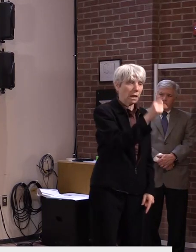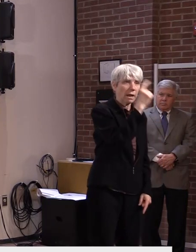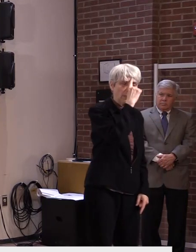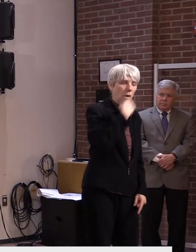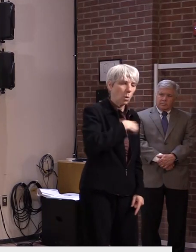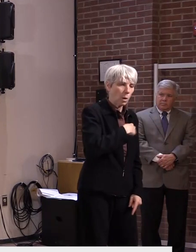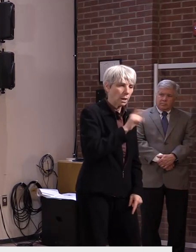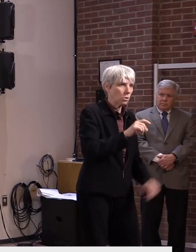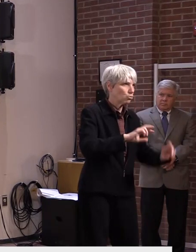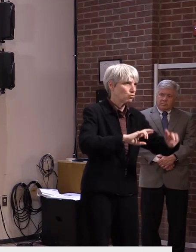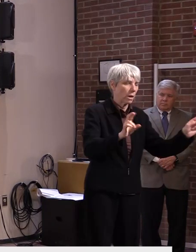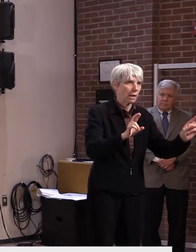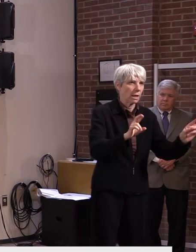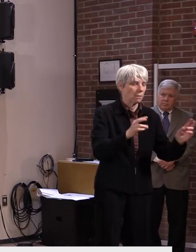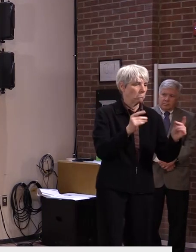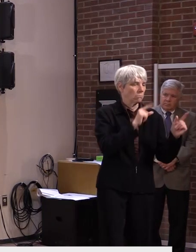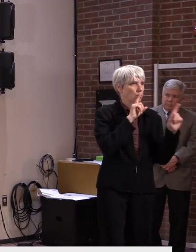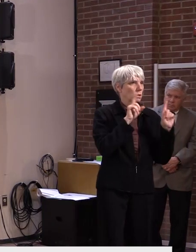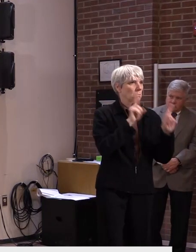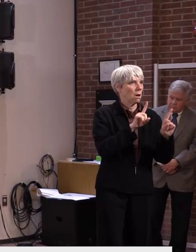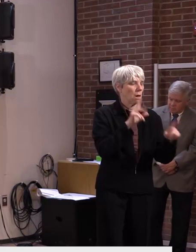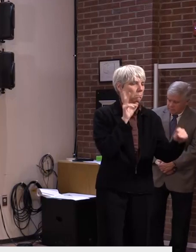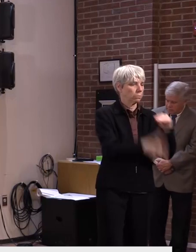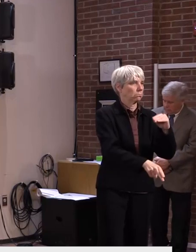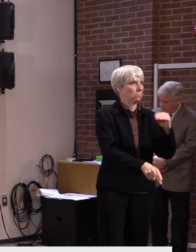this. We'll have